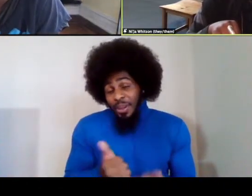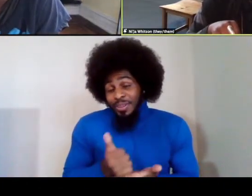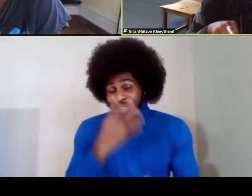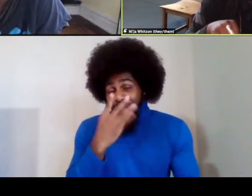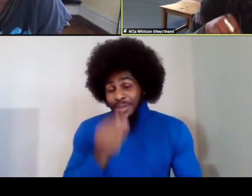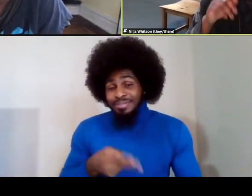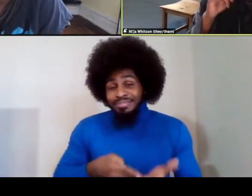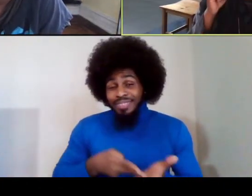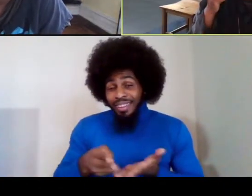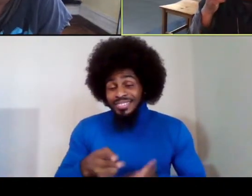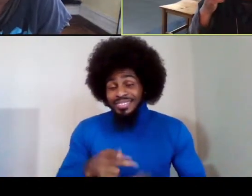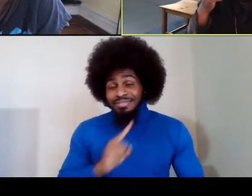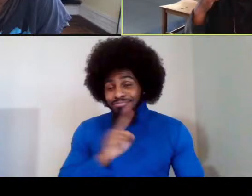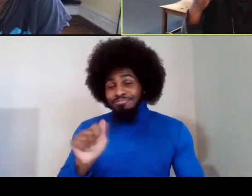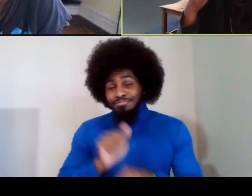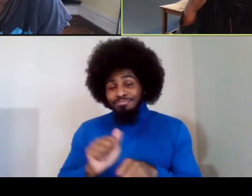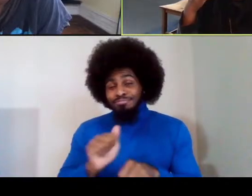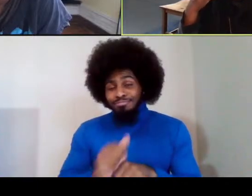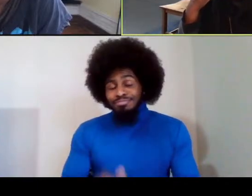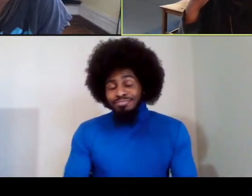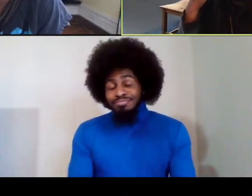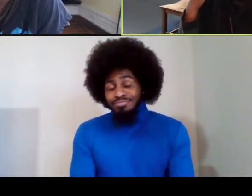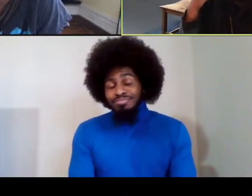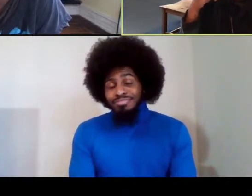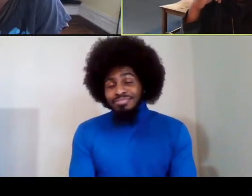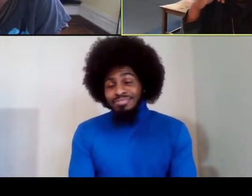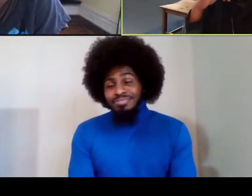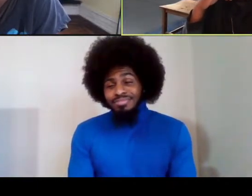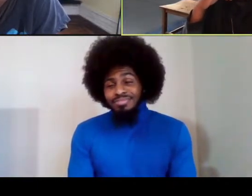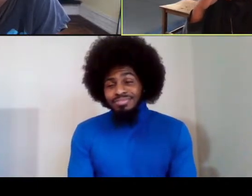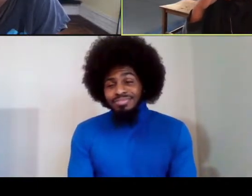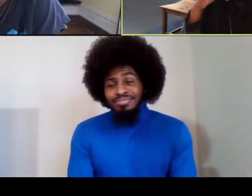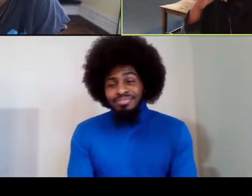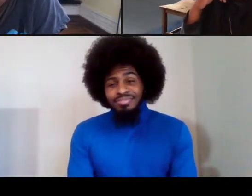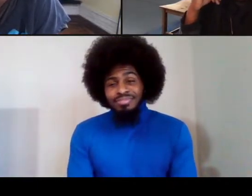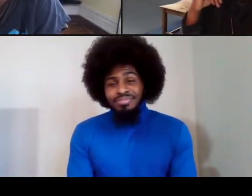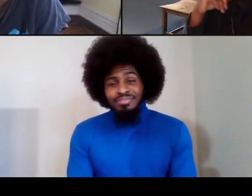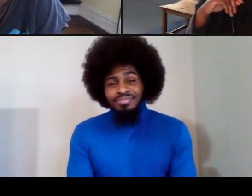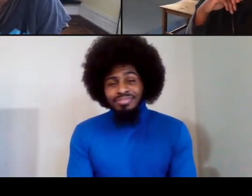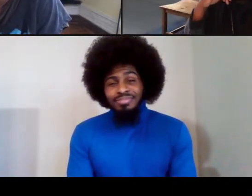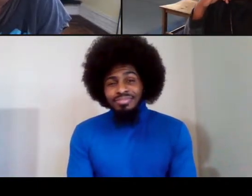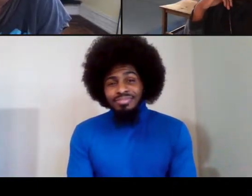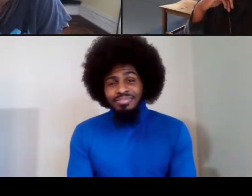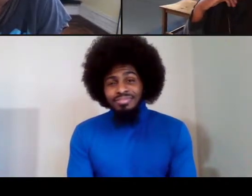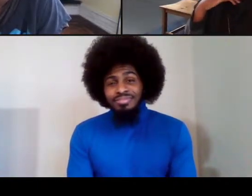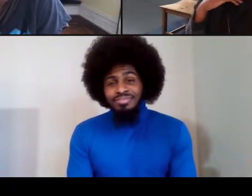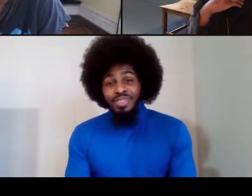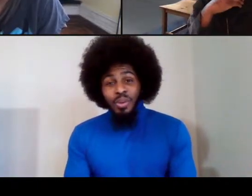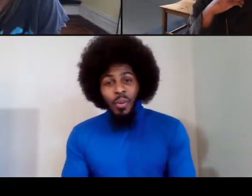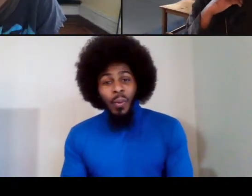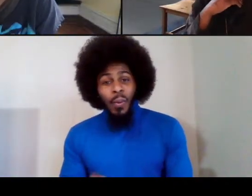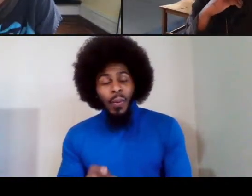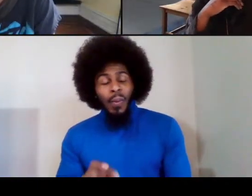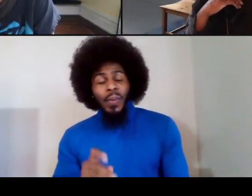I hear that in such a deep way. Oh my God. Yep. Or they take you in the middle of the day.